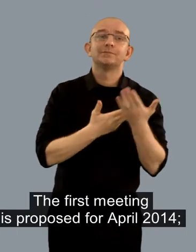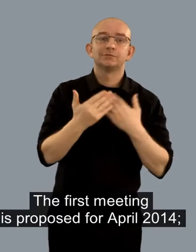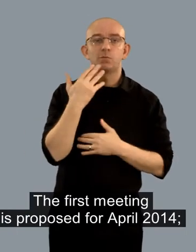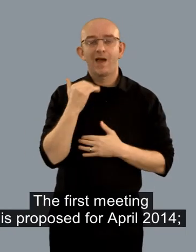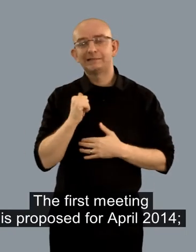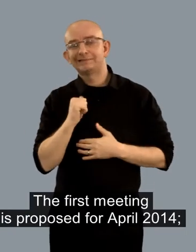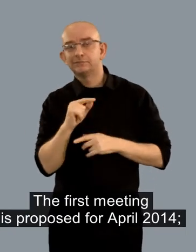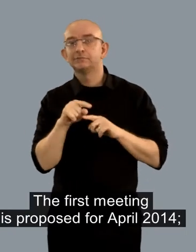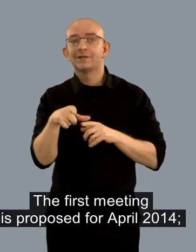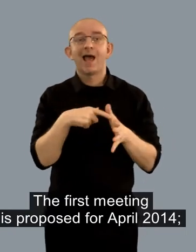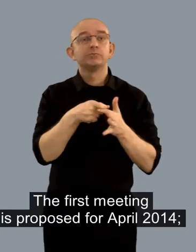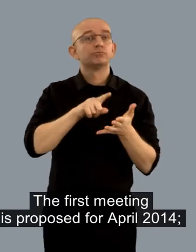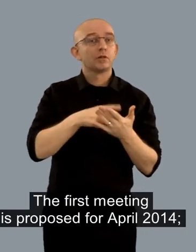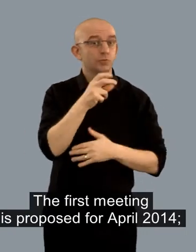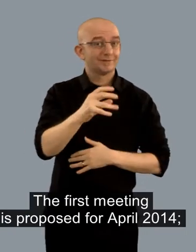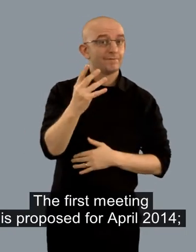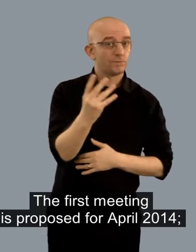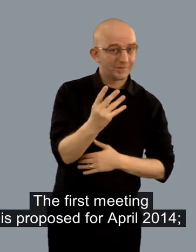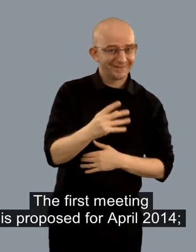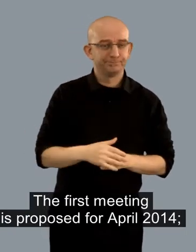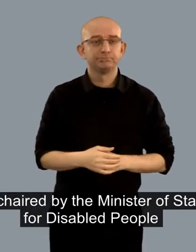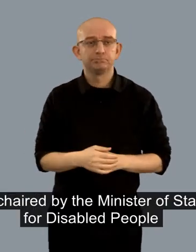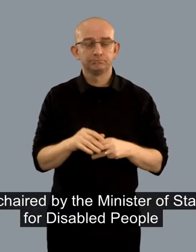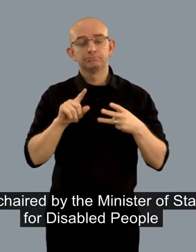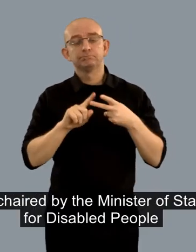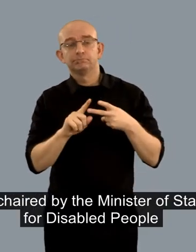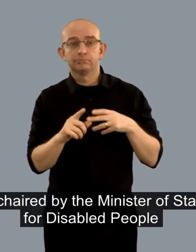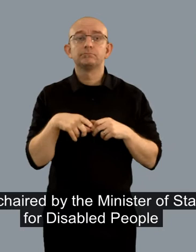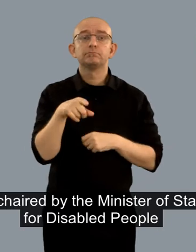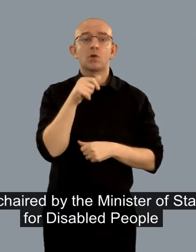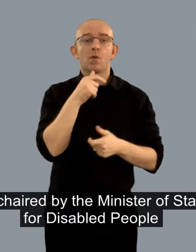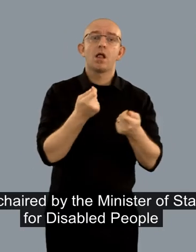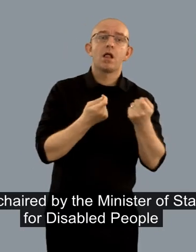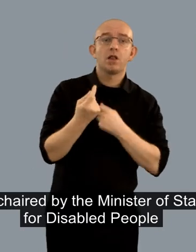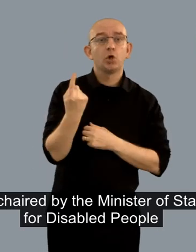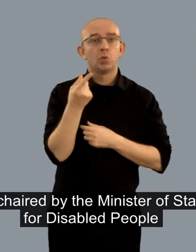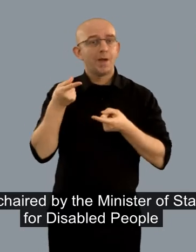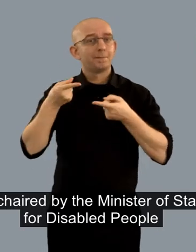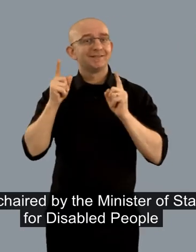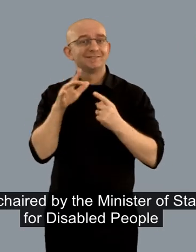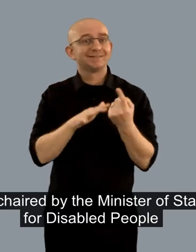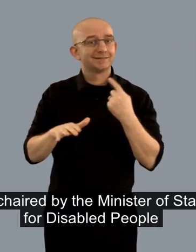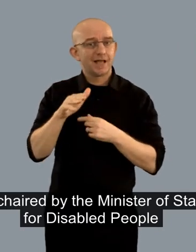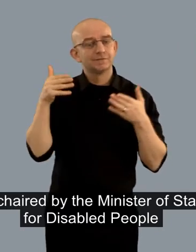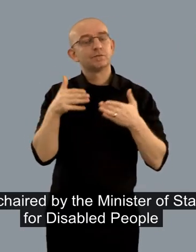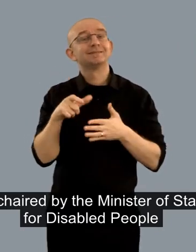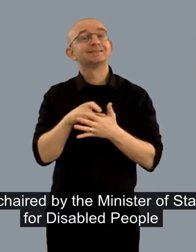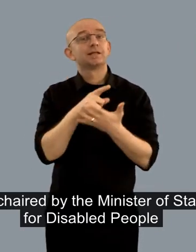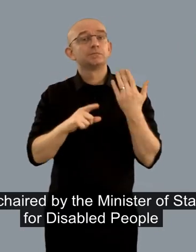first meeting is proposed for April 2014. Be chaired by the Minister of State for Disabled